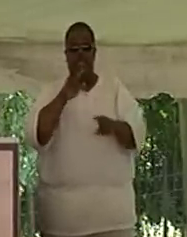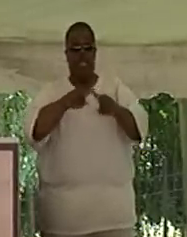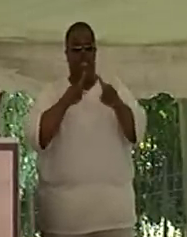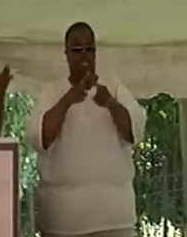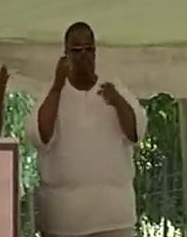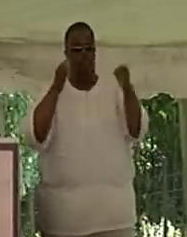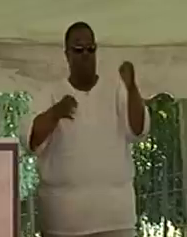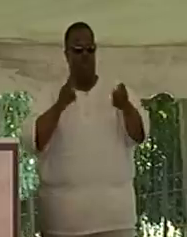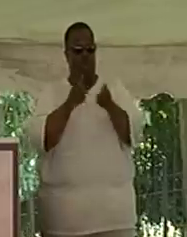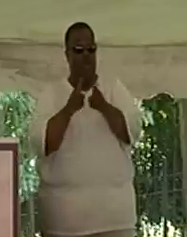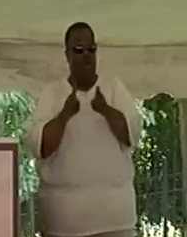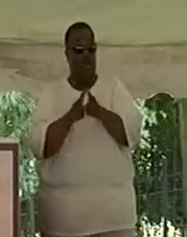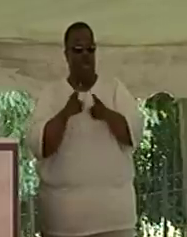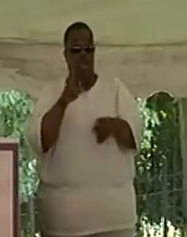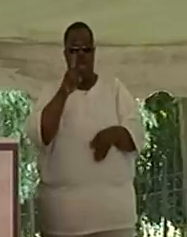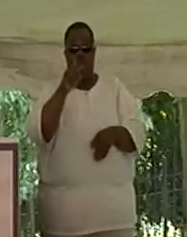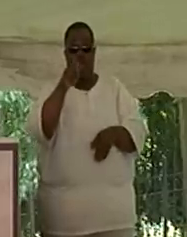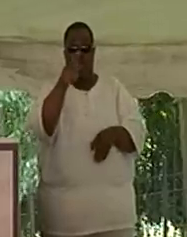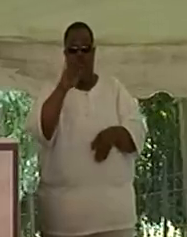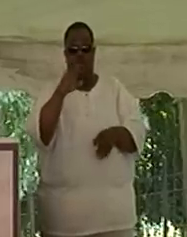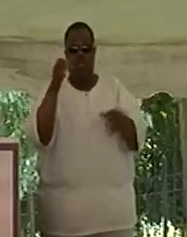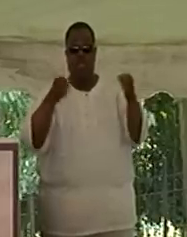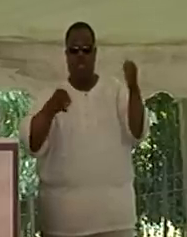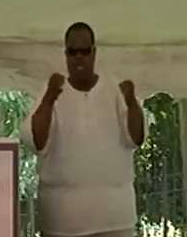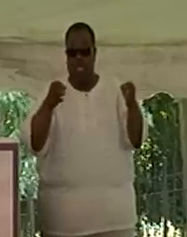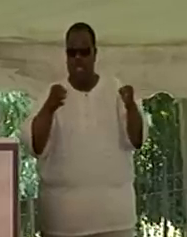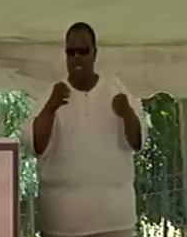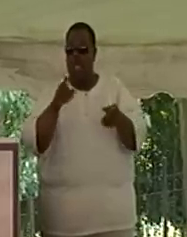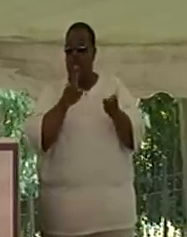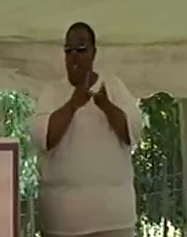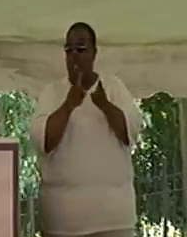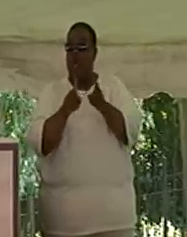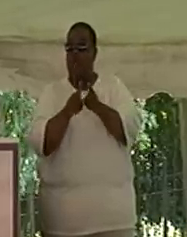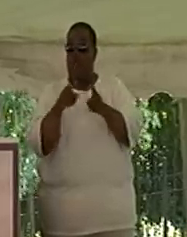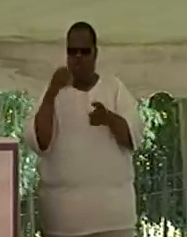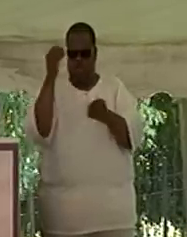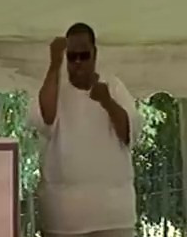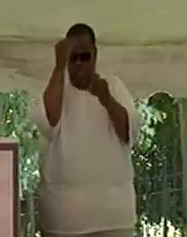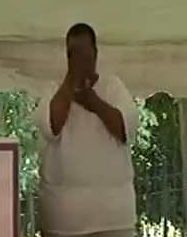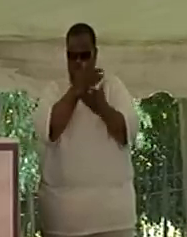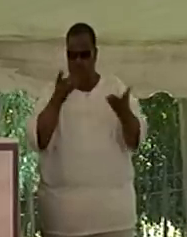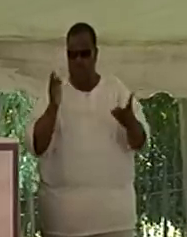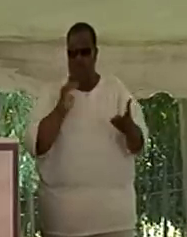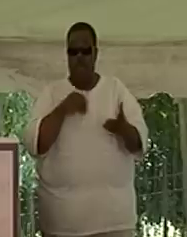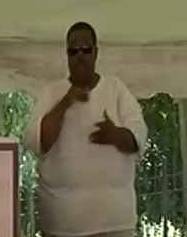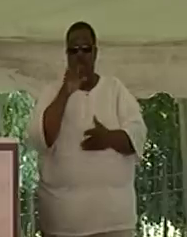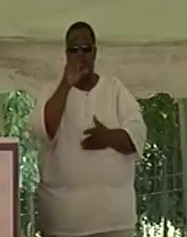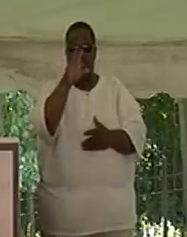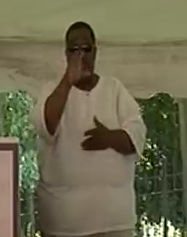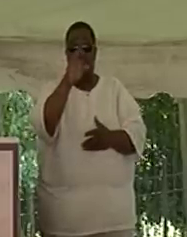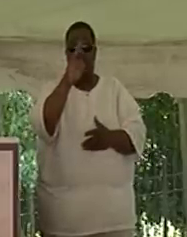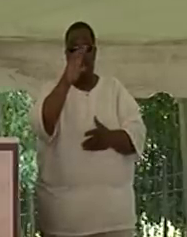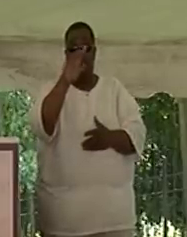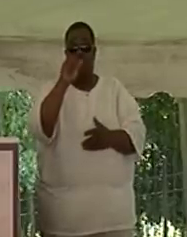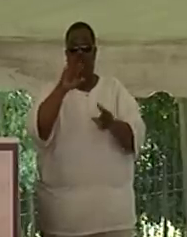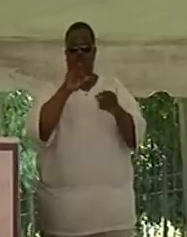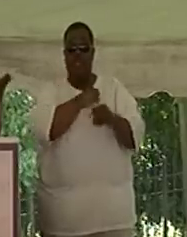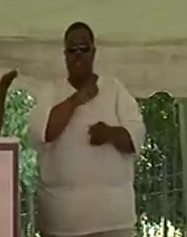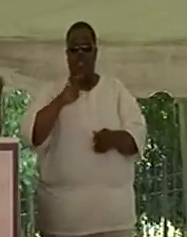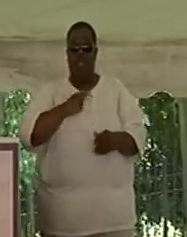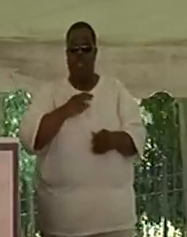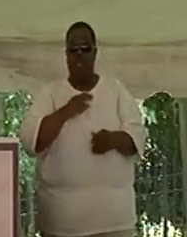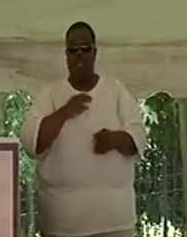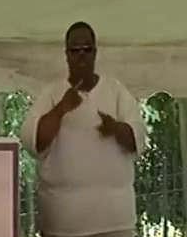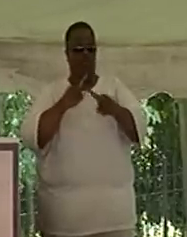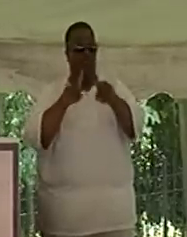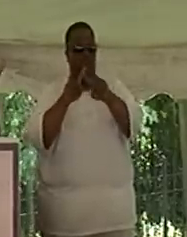is here as well as the deputy presiding judge. And then I have to give a shout out to all of our CFSA staff. We've got so many people.